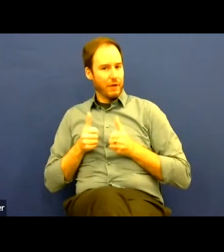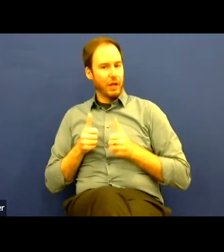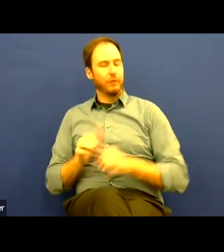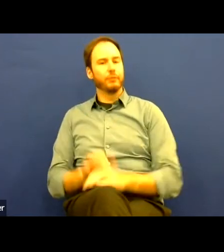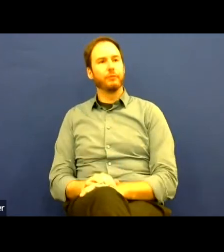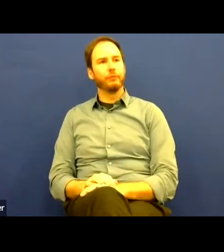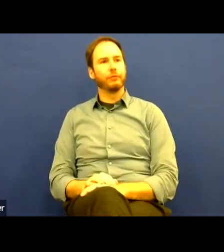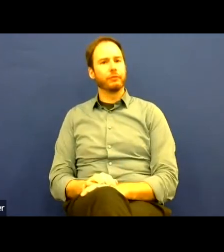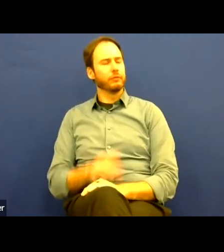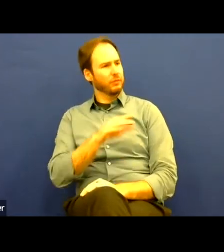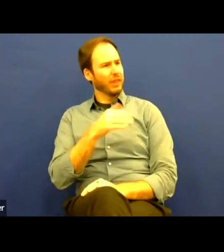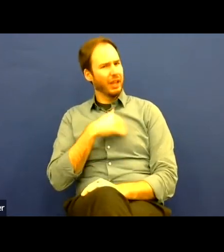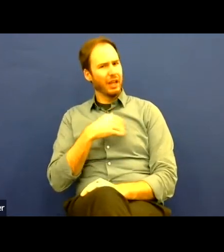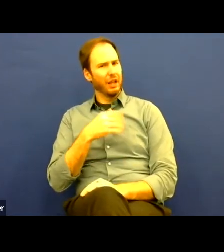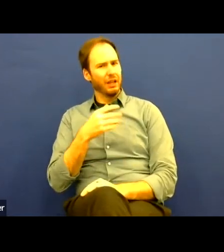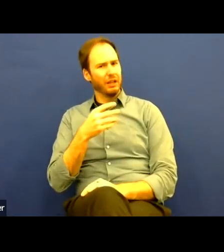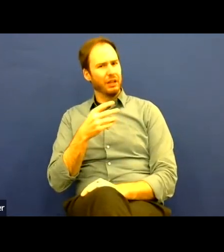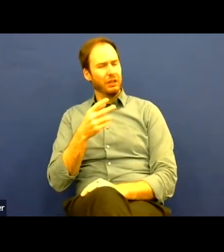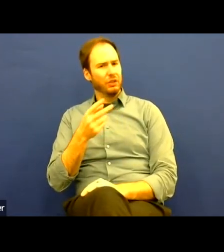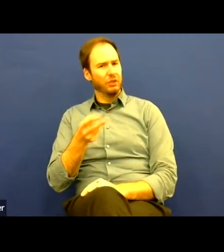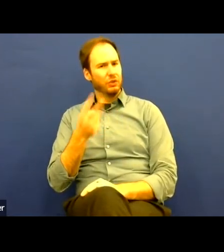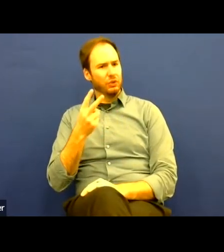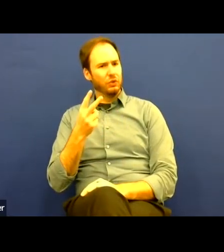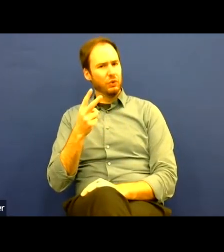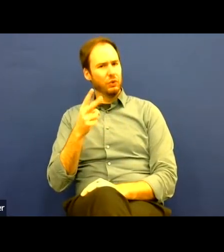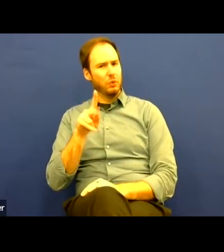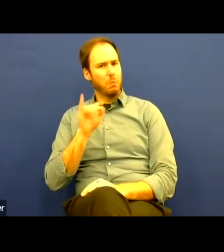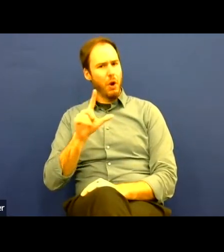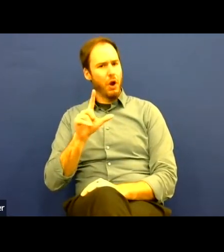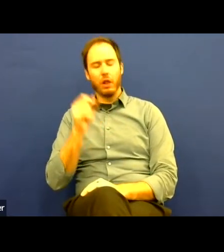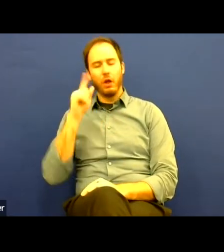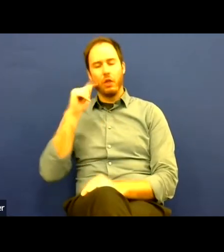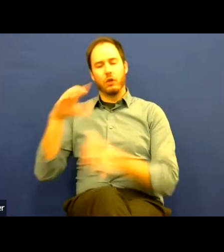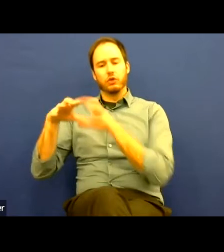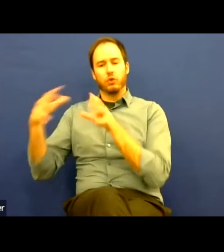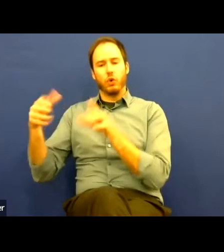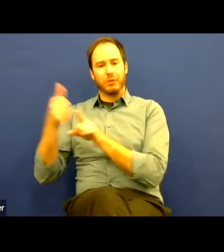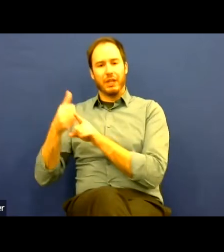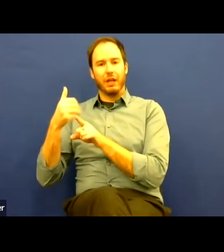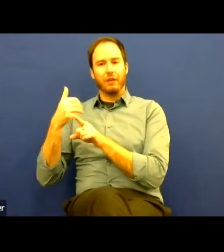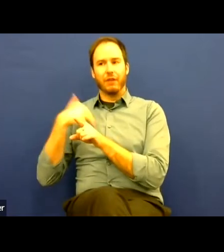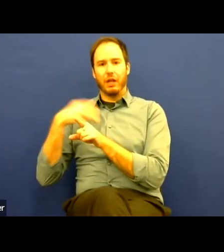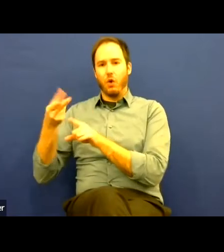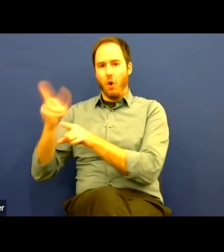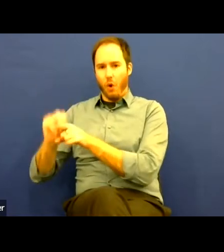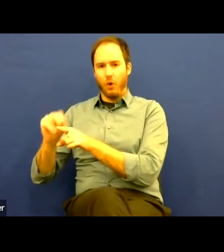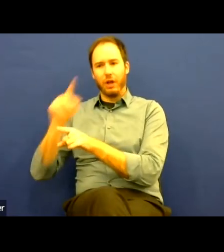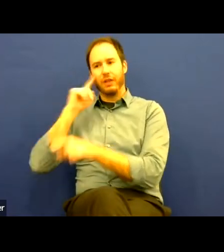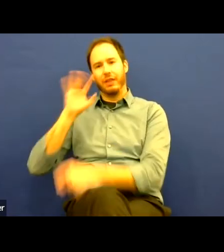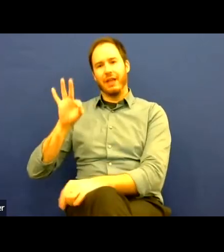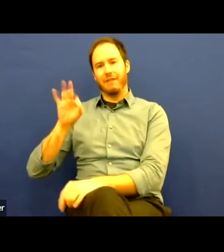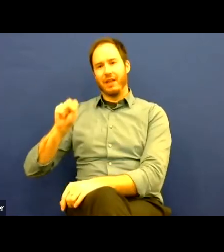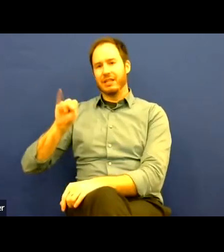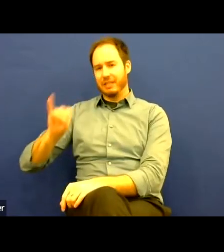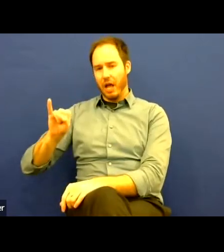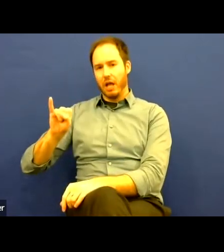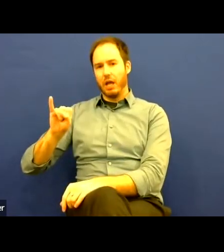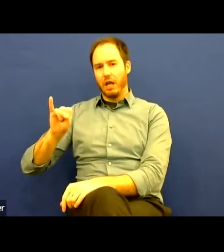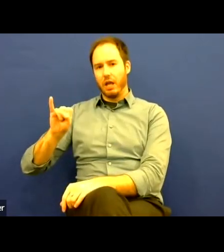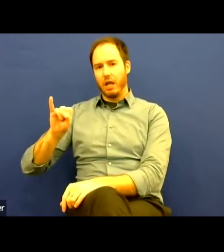the two parcels owned by the same person or no? No, the Dome Arena is owned, I believe it's by FSI.